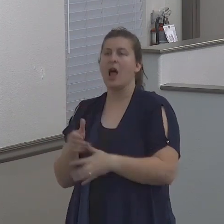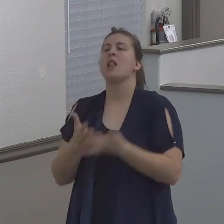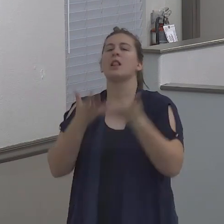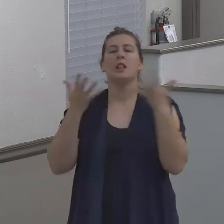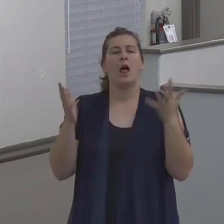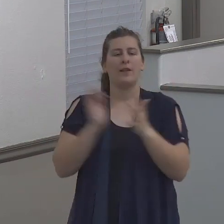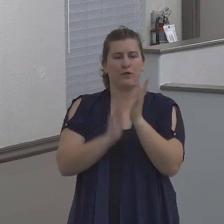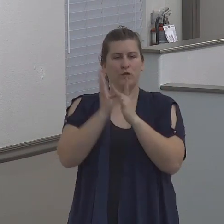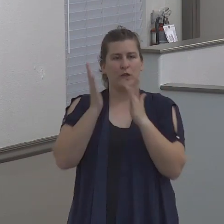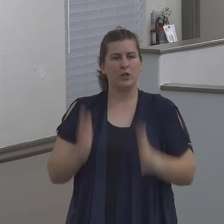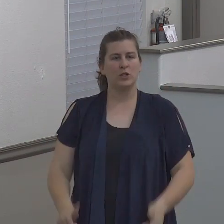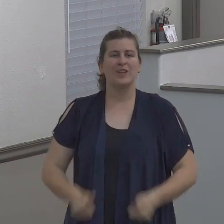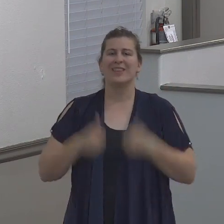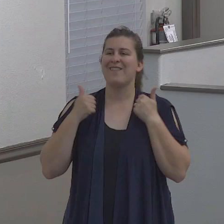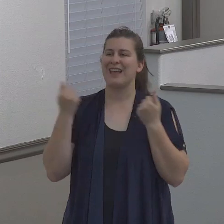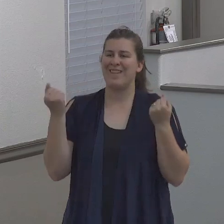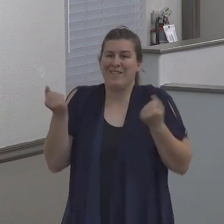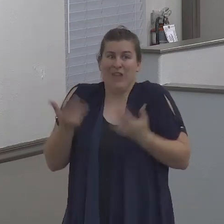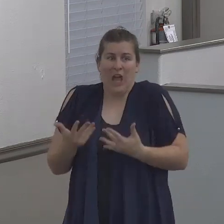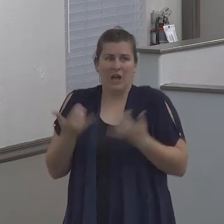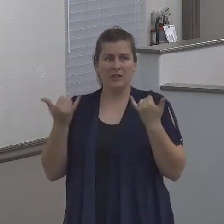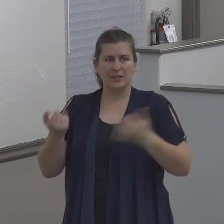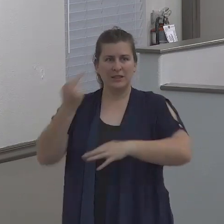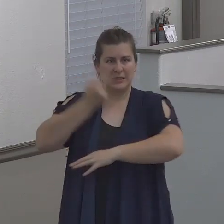A lot of Christians are living in fear today.